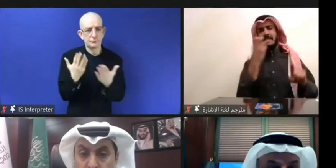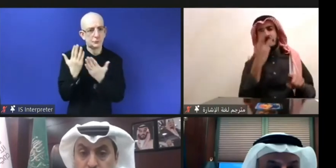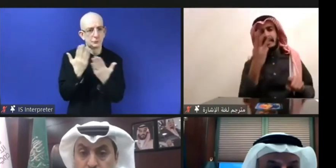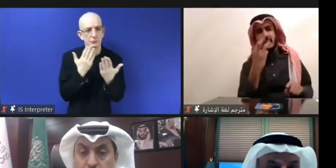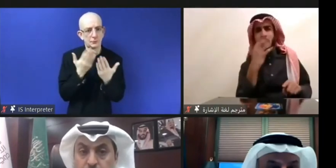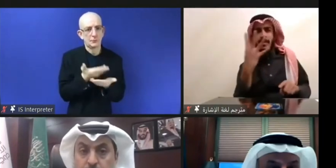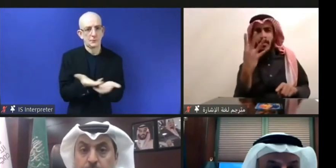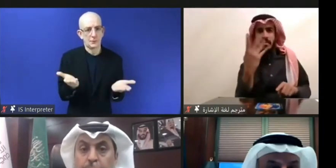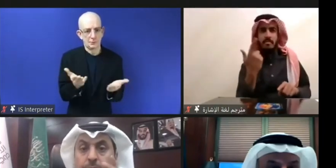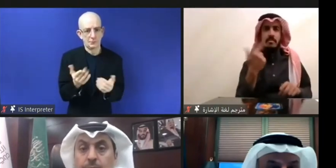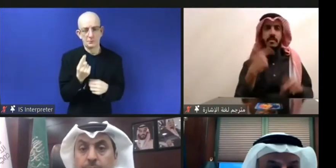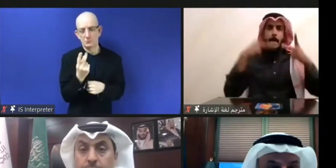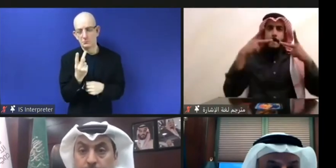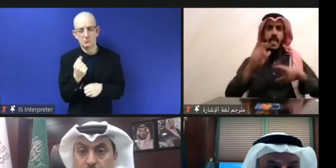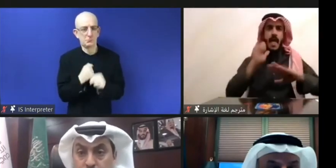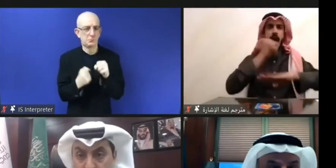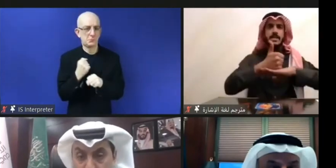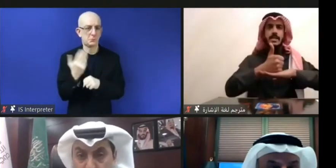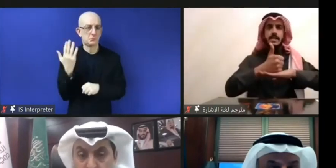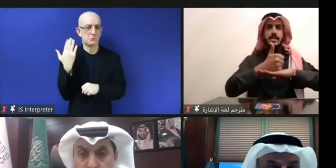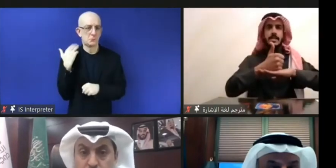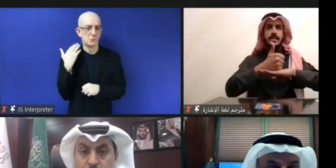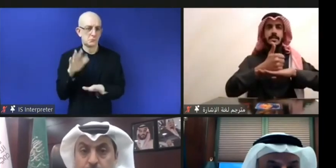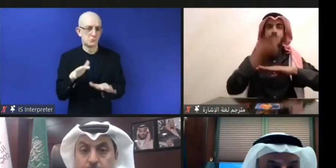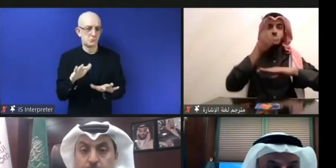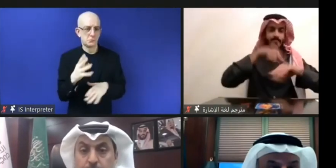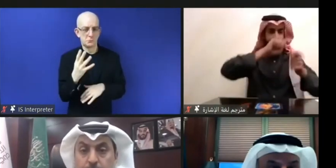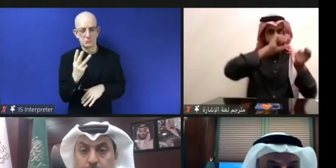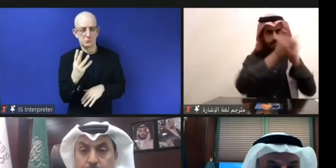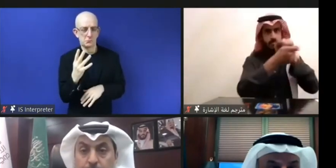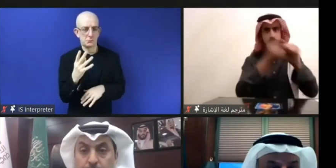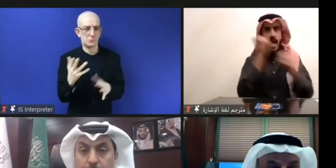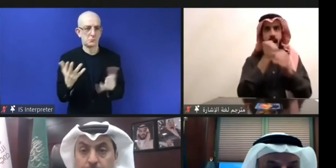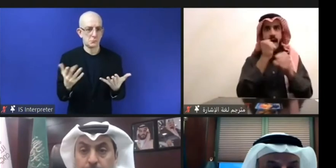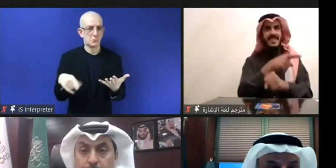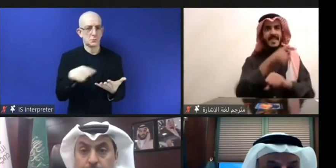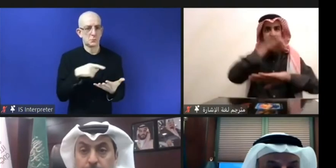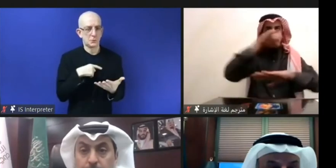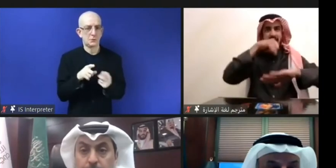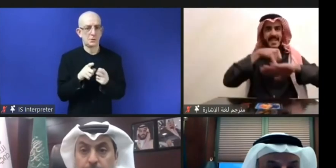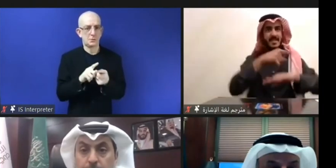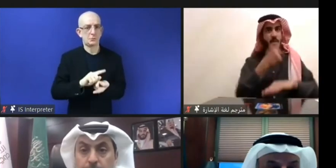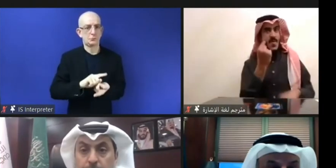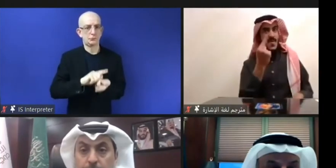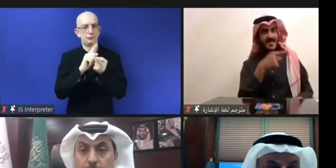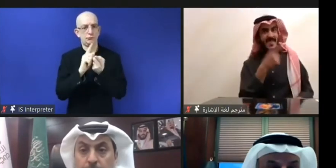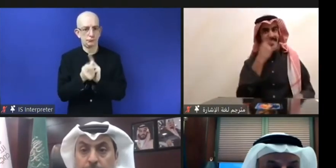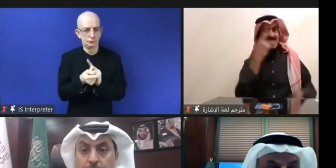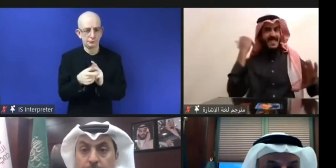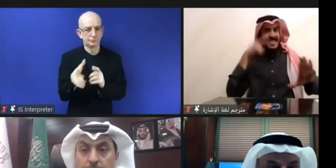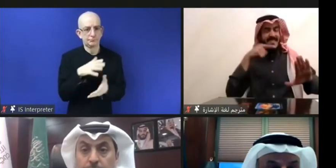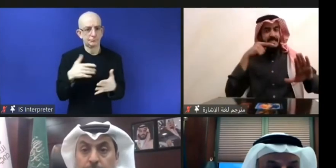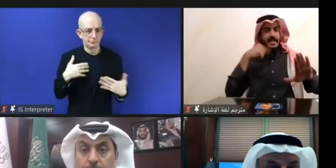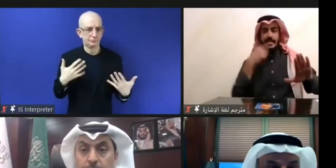have converted and transformed this wonderful center to the first vice